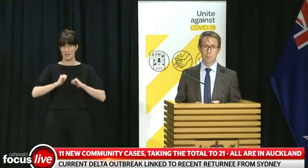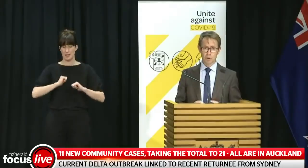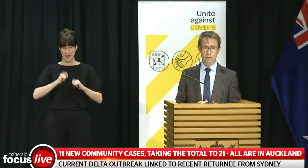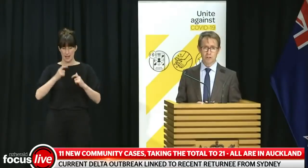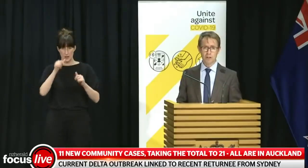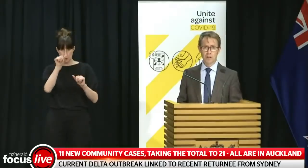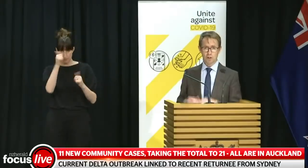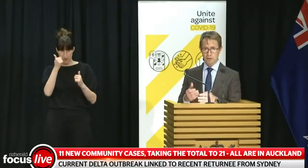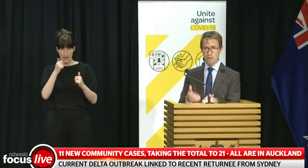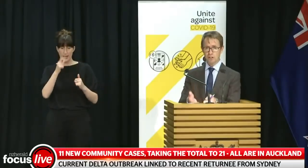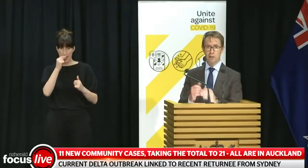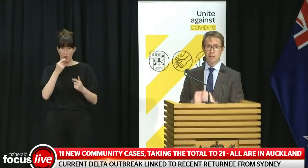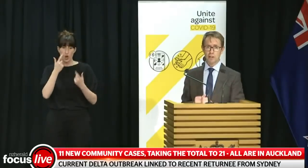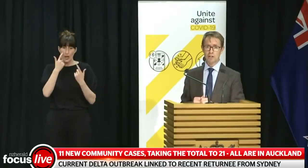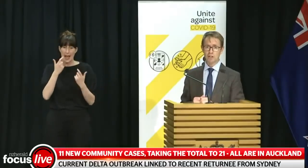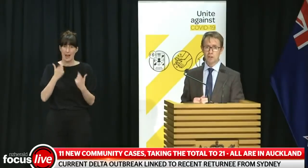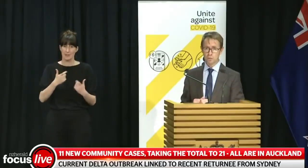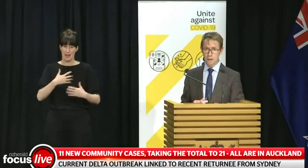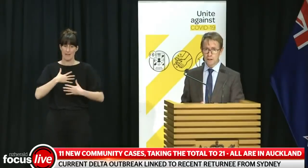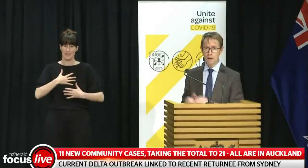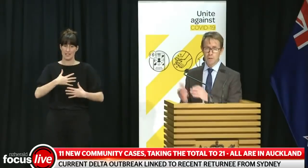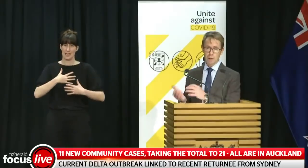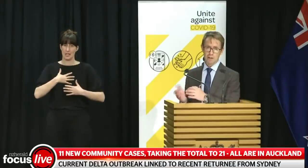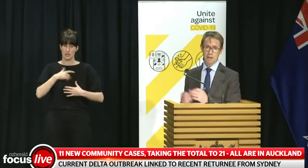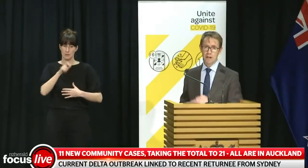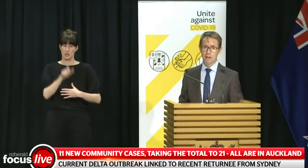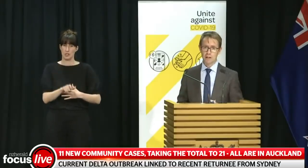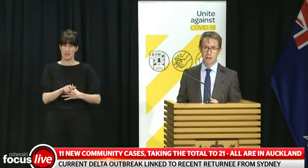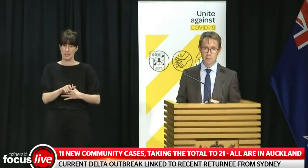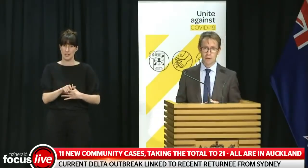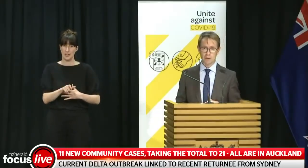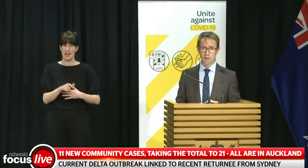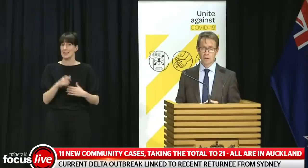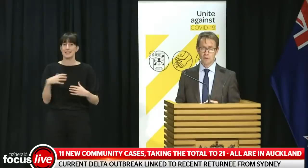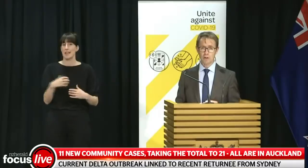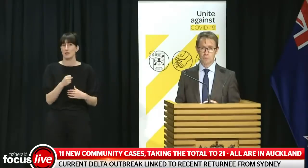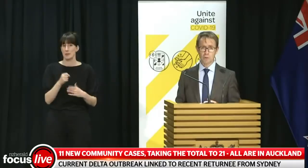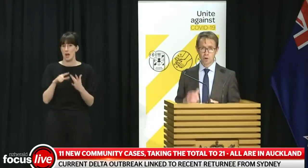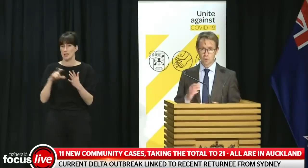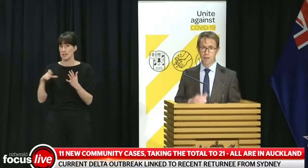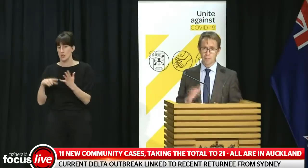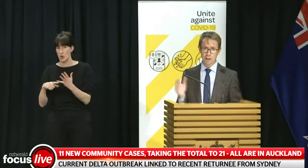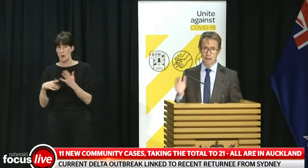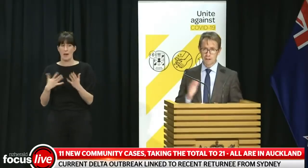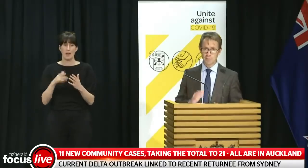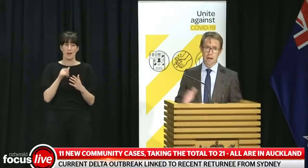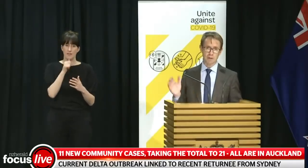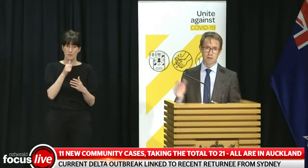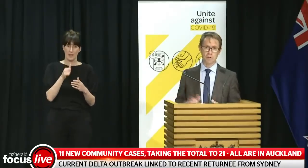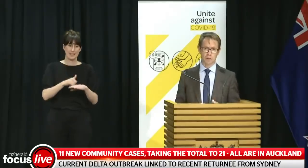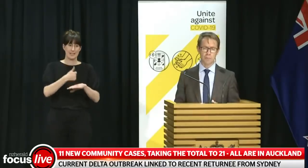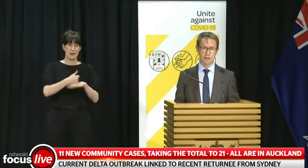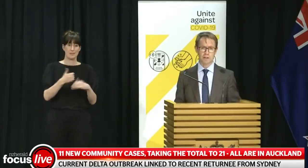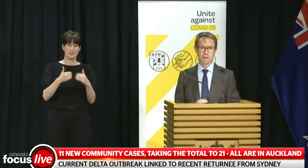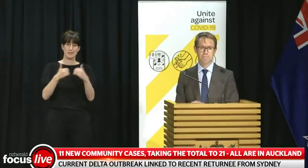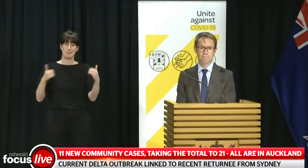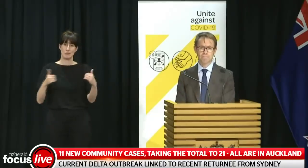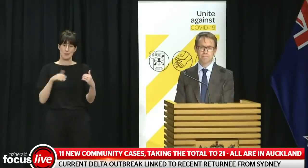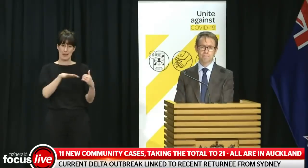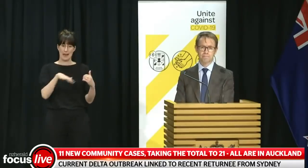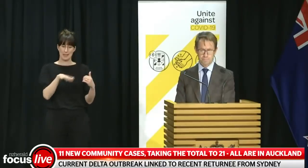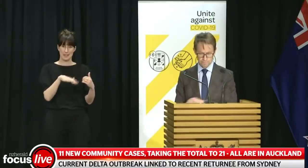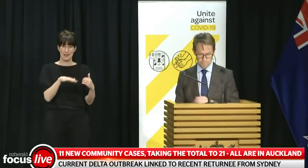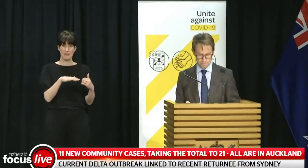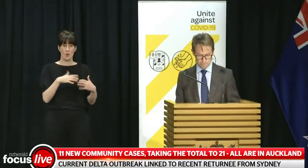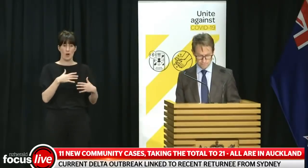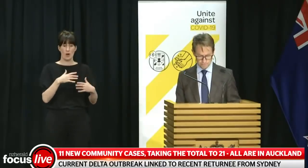ventilated person, not necessarily in an ICU bed, but in another bed in the hospital, should that be needed as part of our surge capacity.